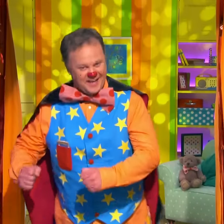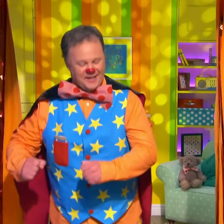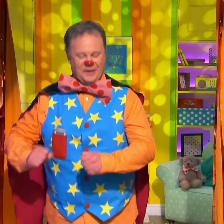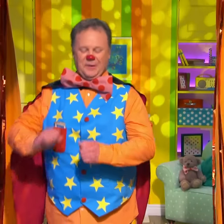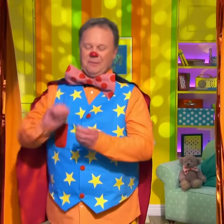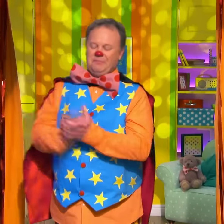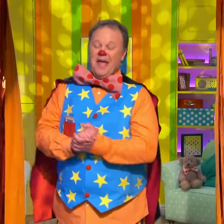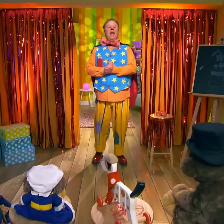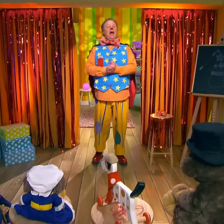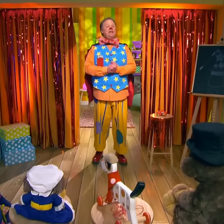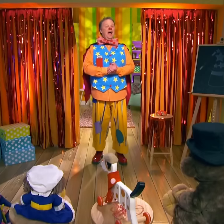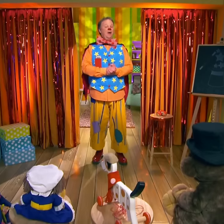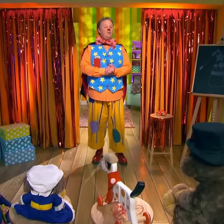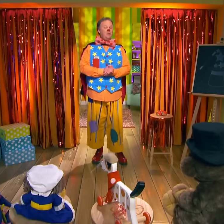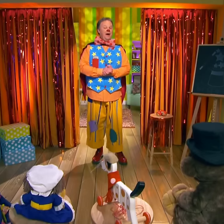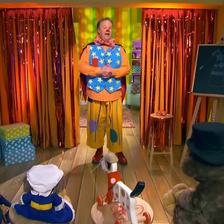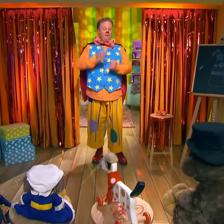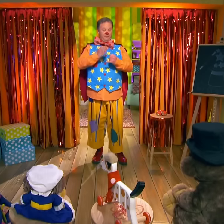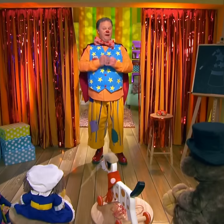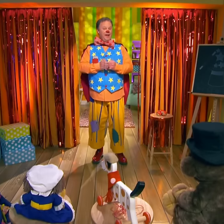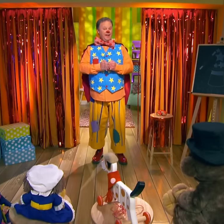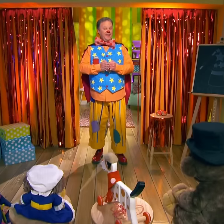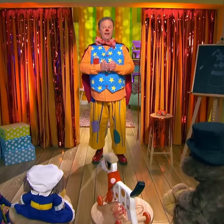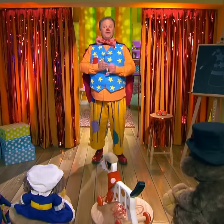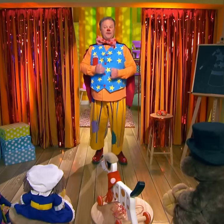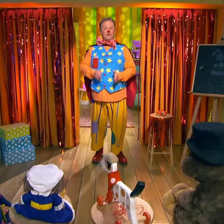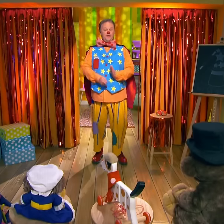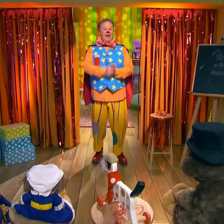Thank you. And now for my final trick.